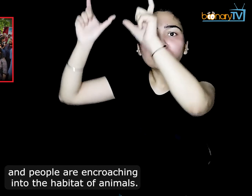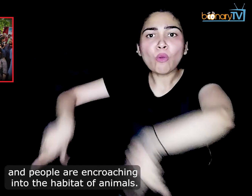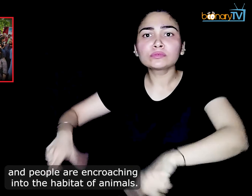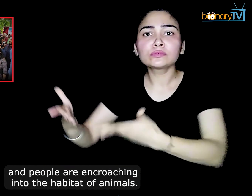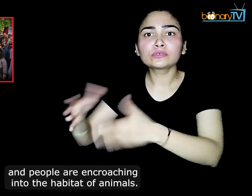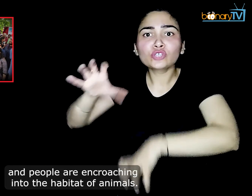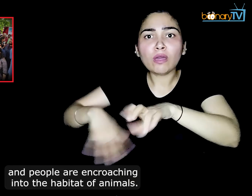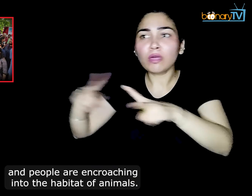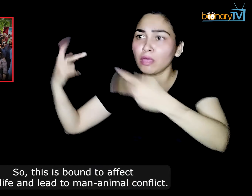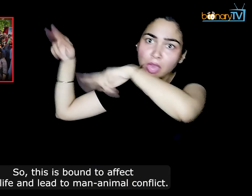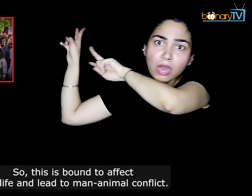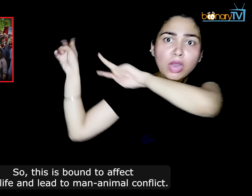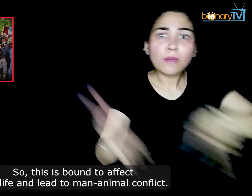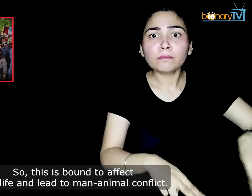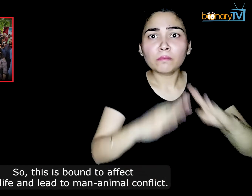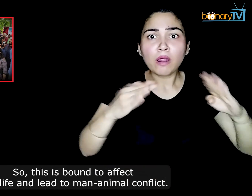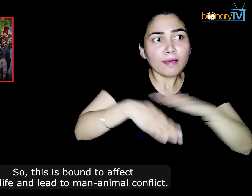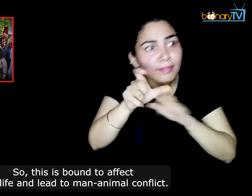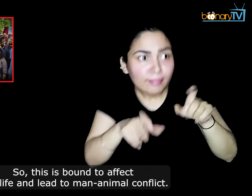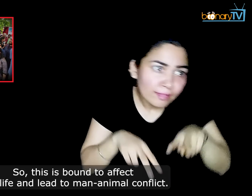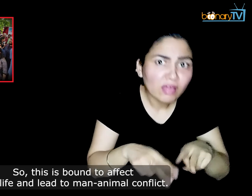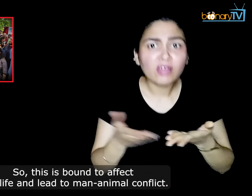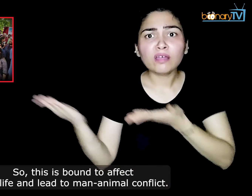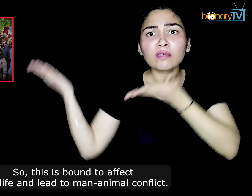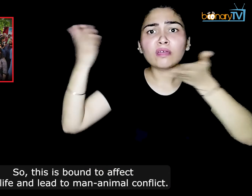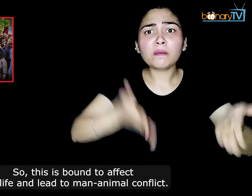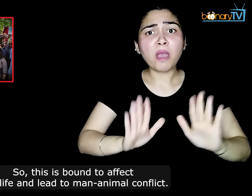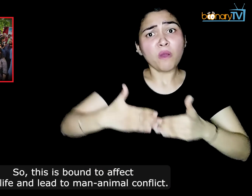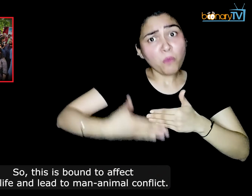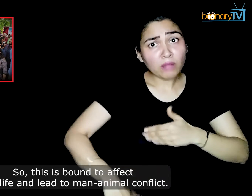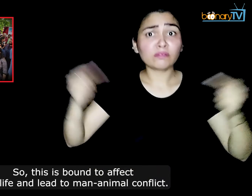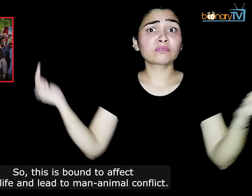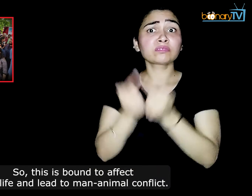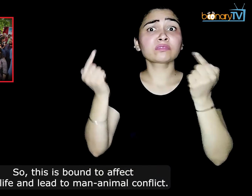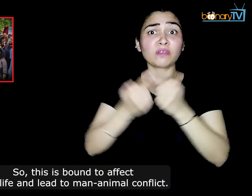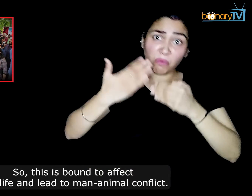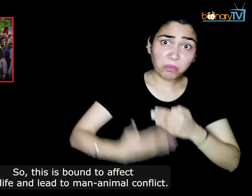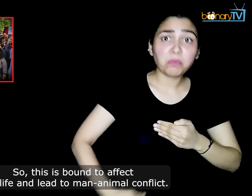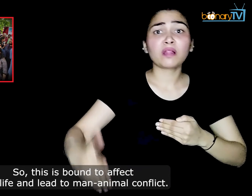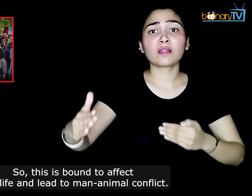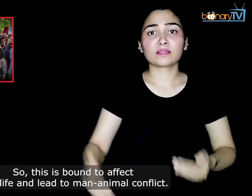animals. So, this is bound to affect wildlife and lead to a man-animal conflict.